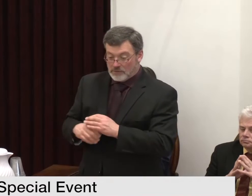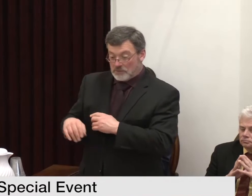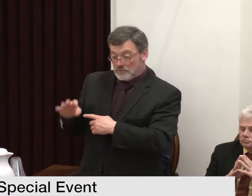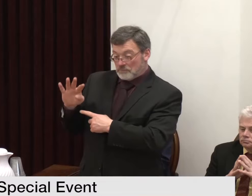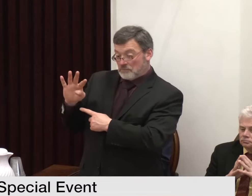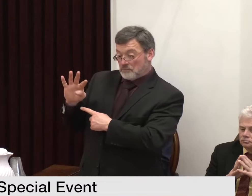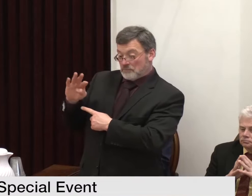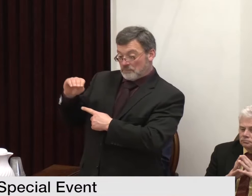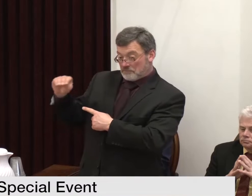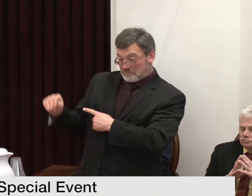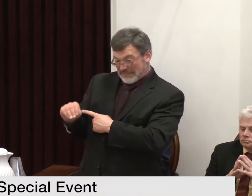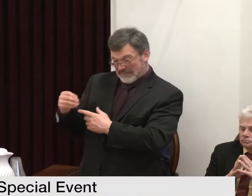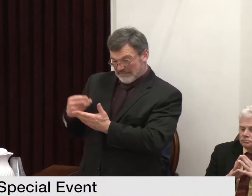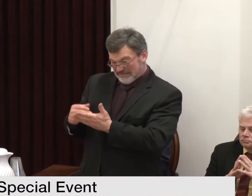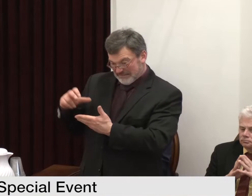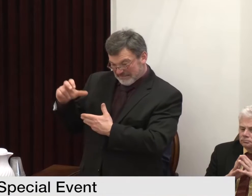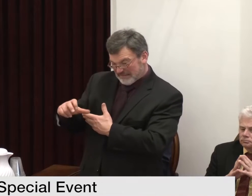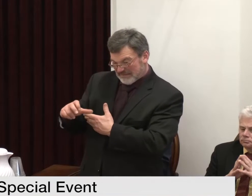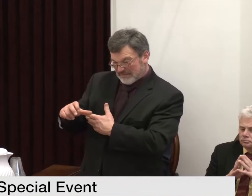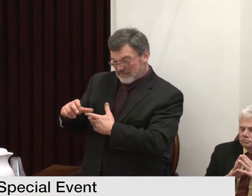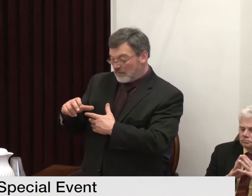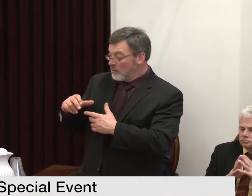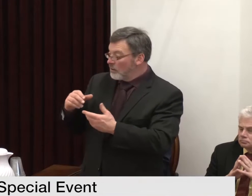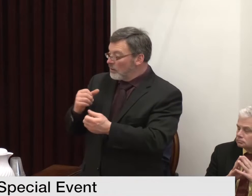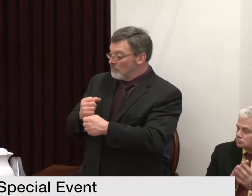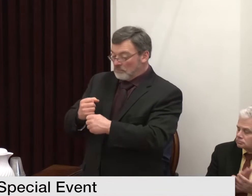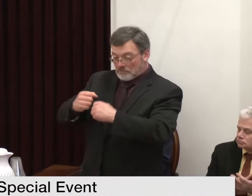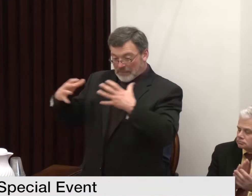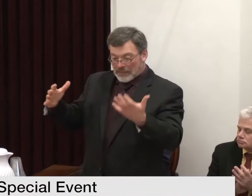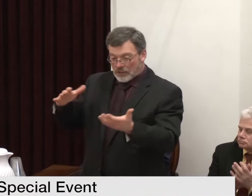school-based prevention services.